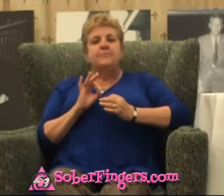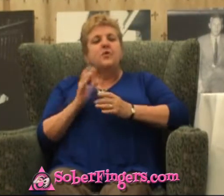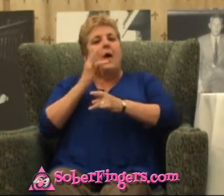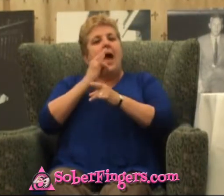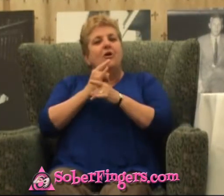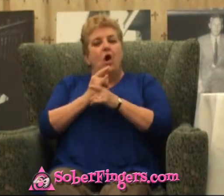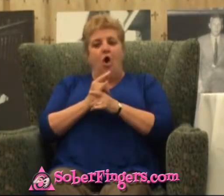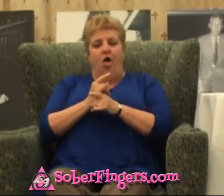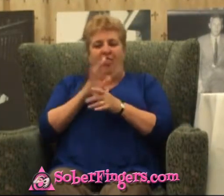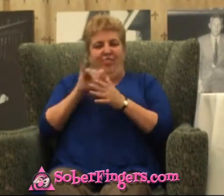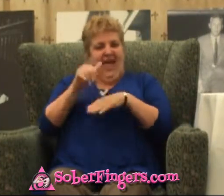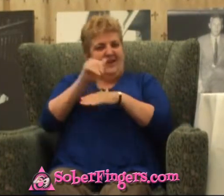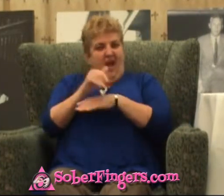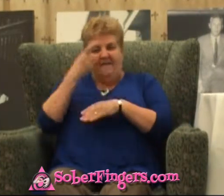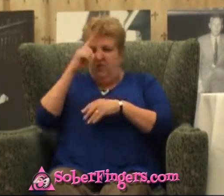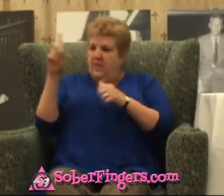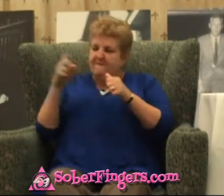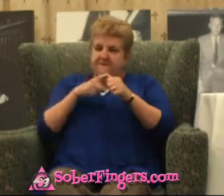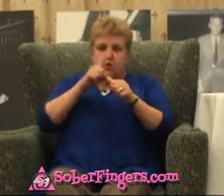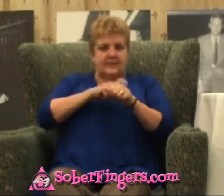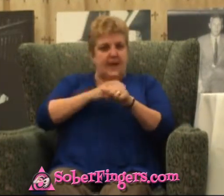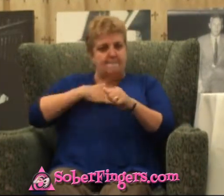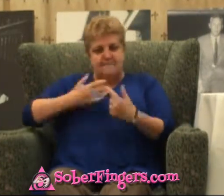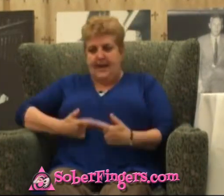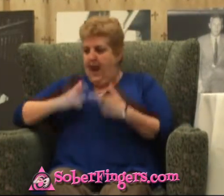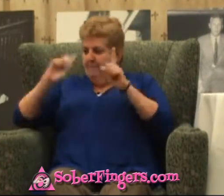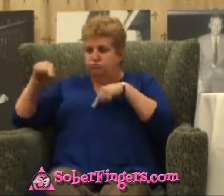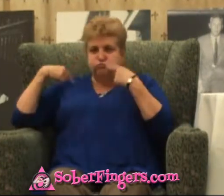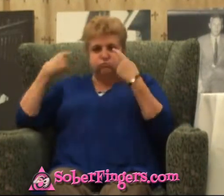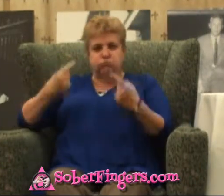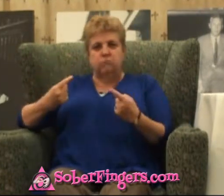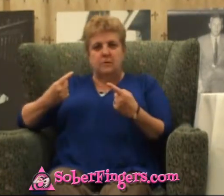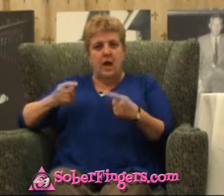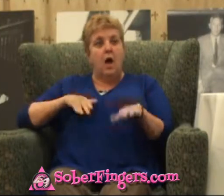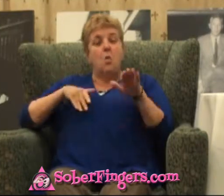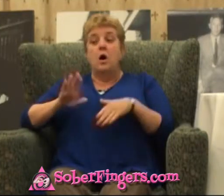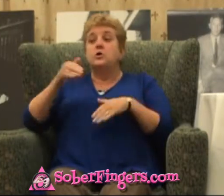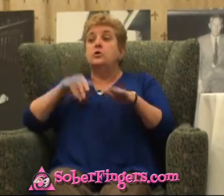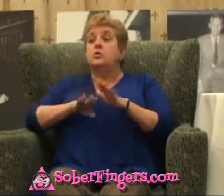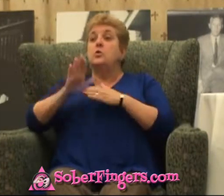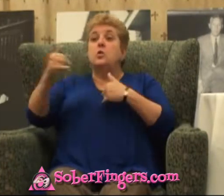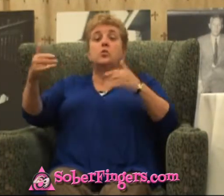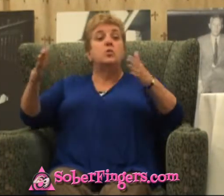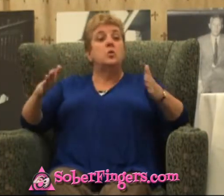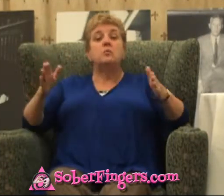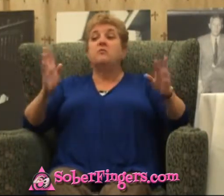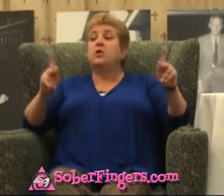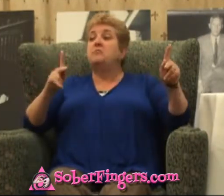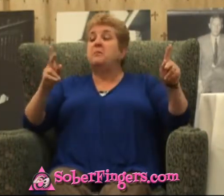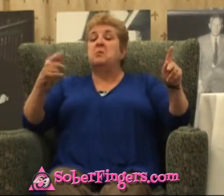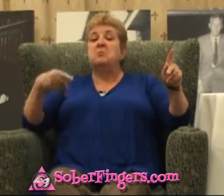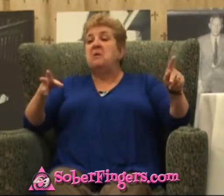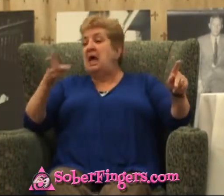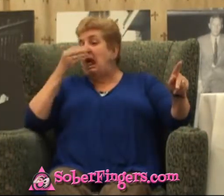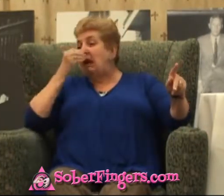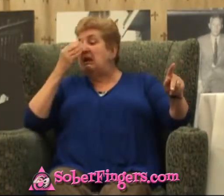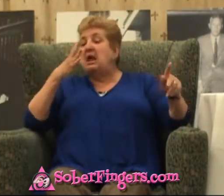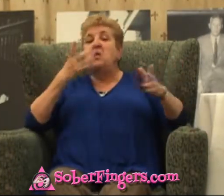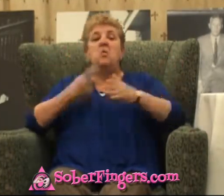first time ever. I walked into a room full of people, and I could have cared less what you were thinking about me.